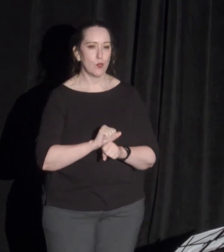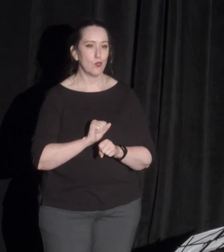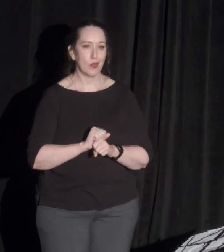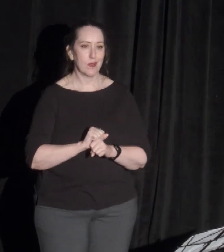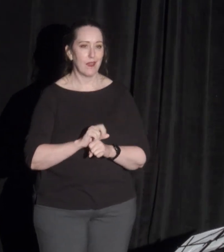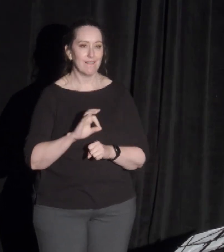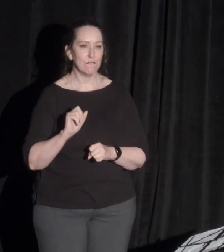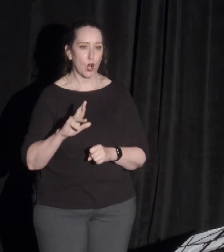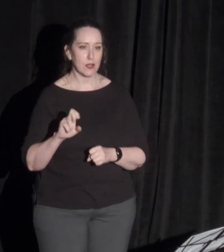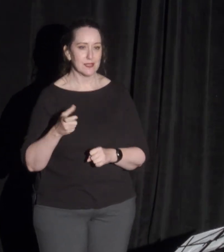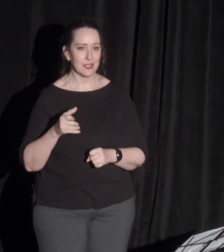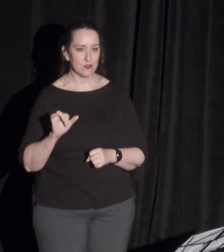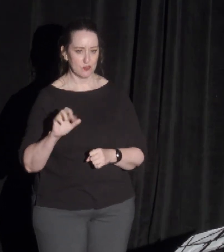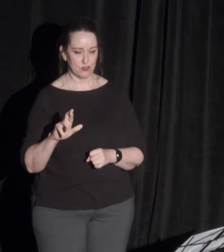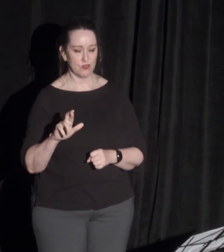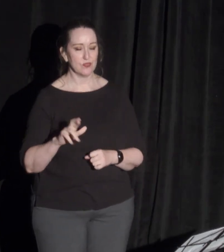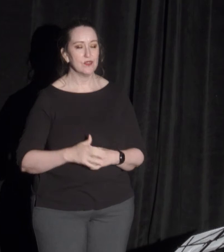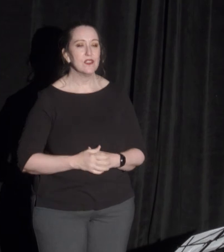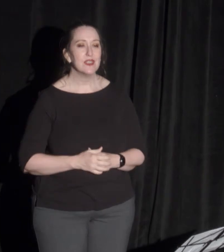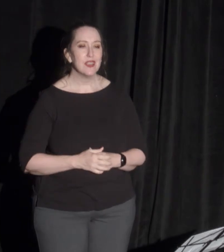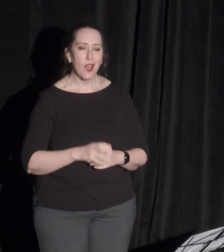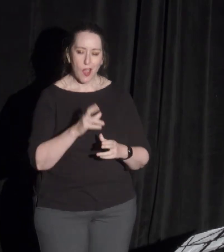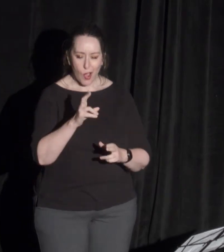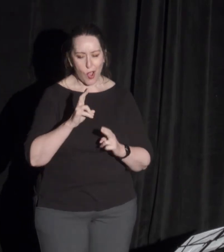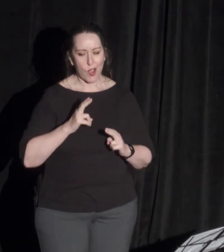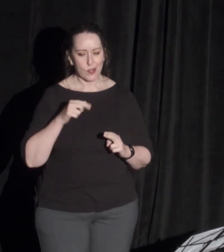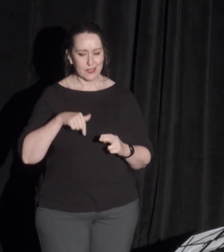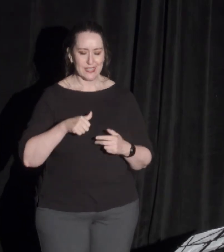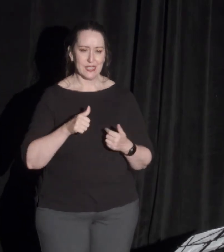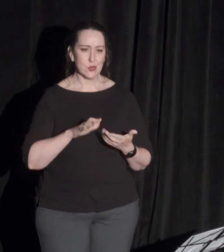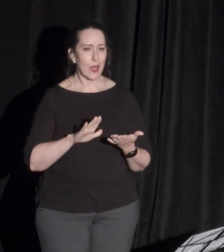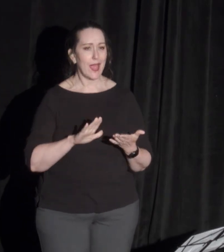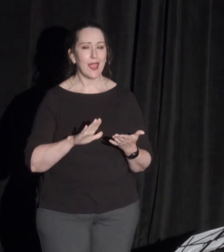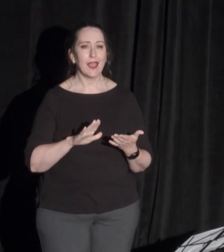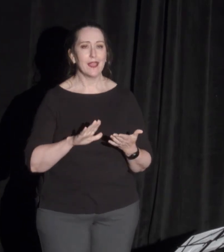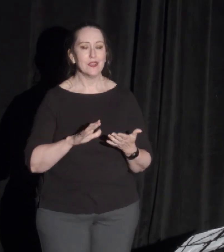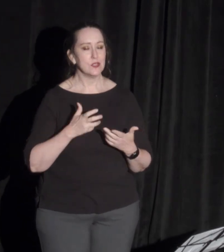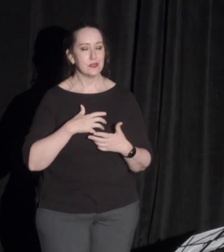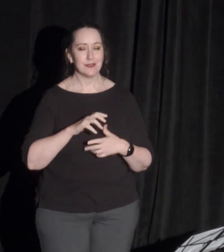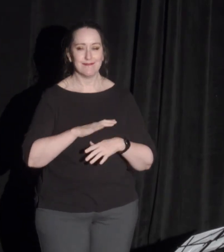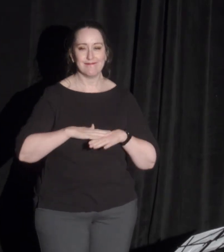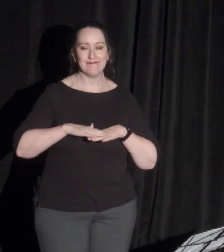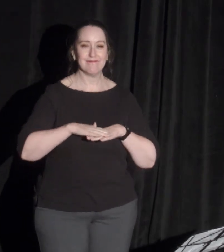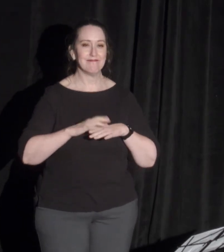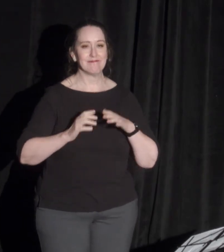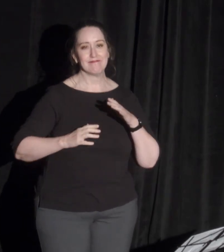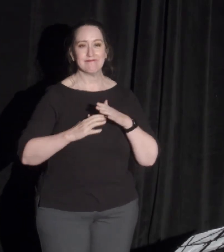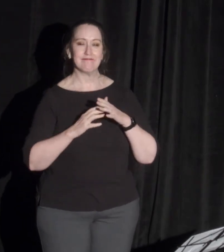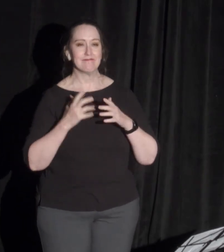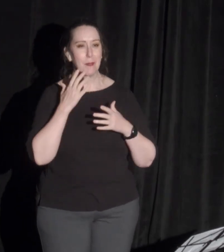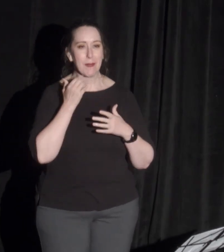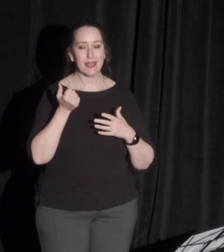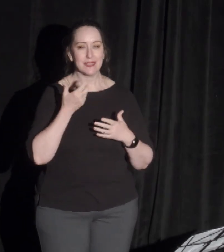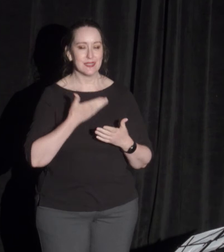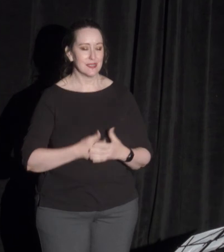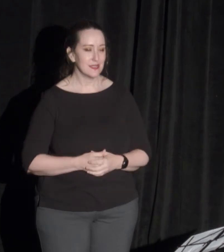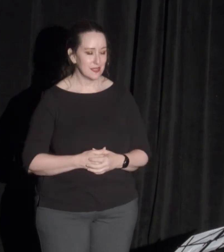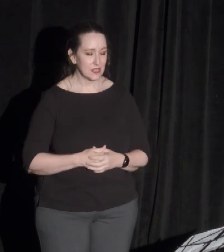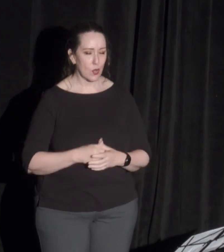Sector, and to be honored for it in this way is just the icing on the cake. Anyway, so big shout out and thank